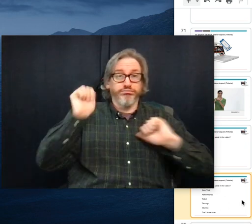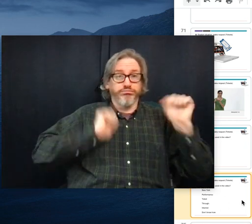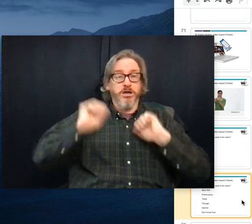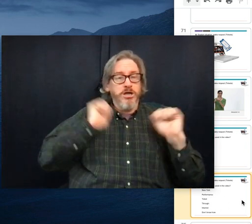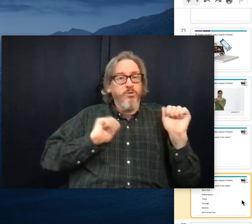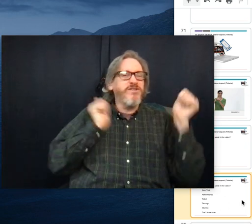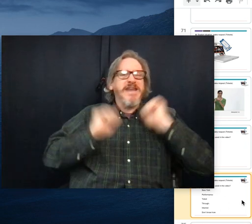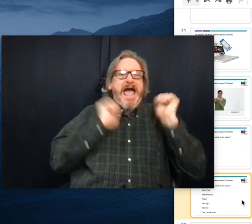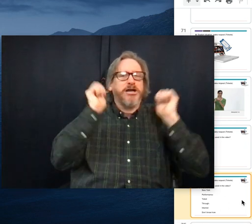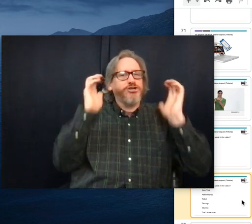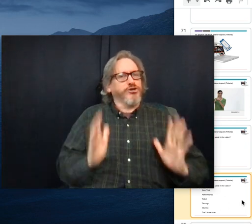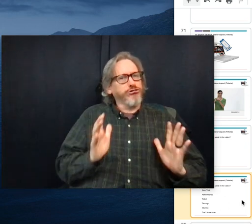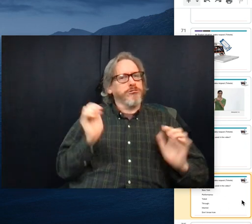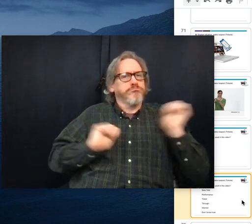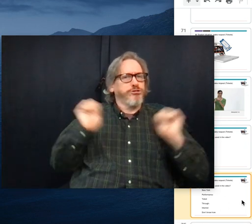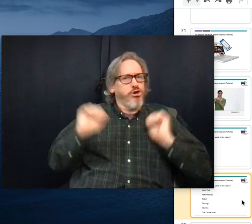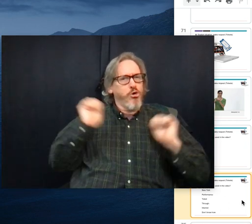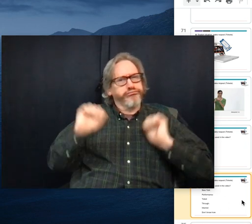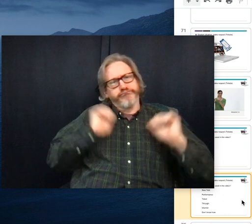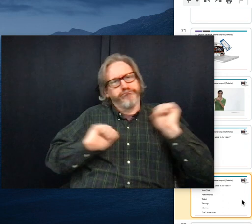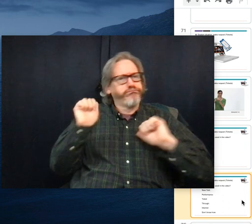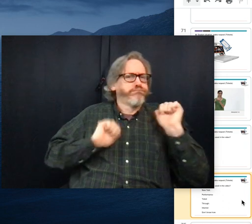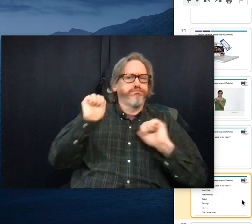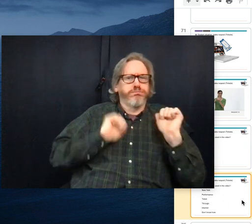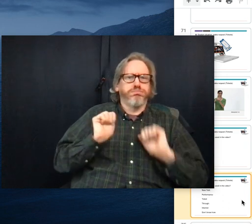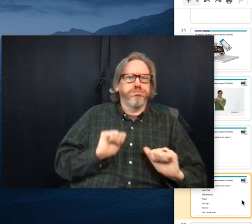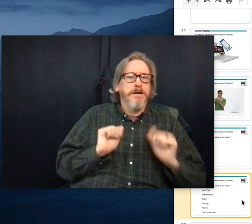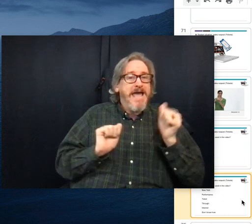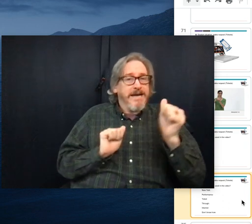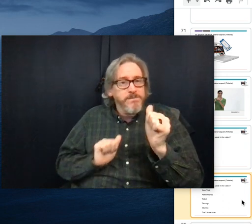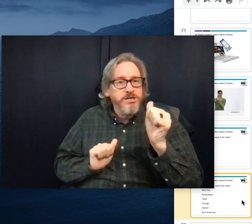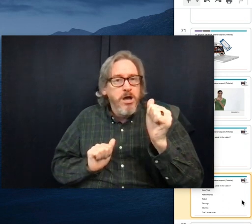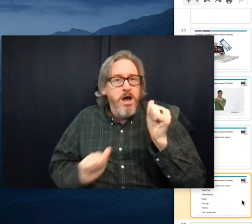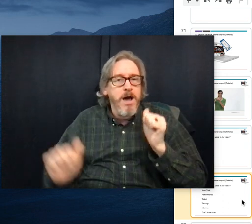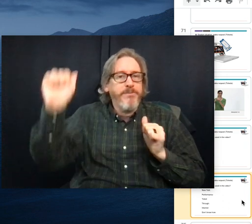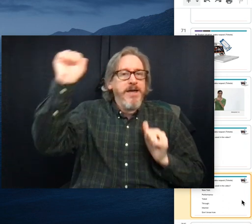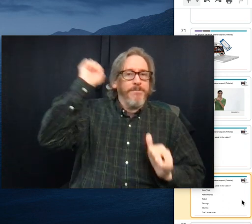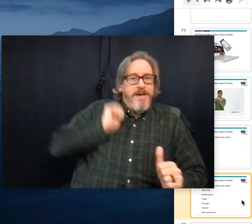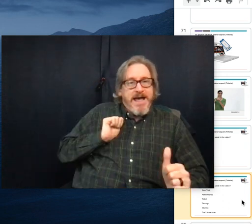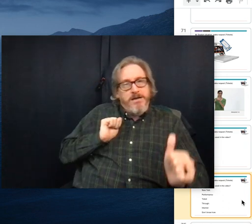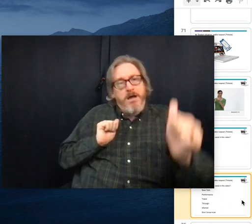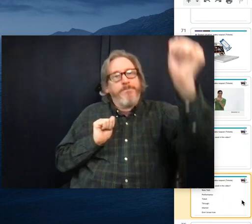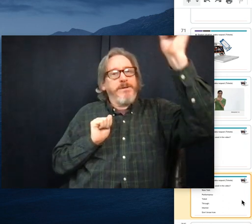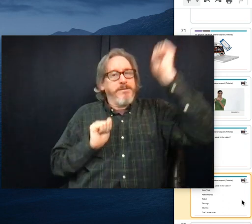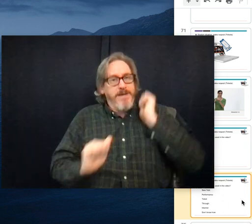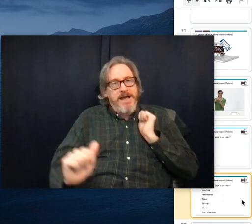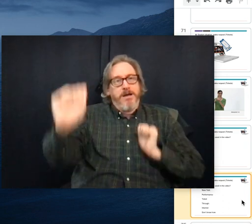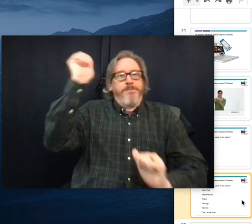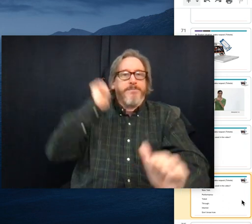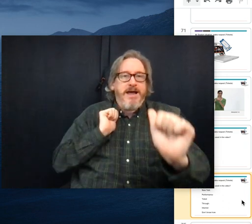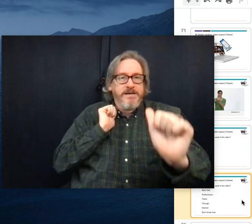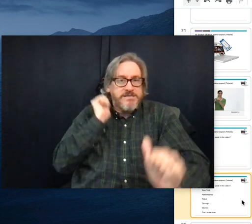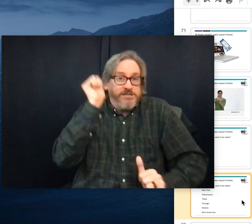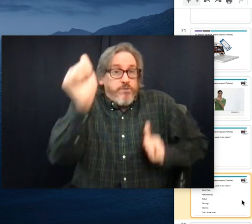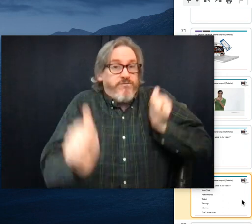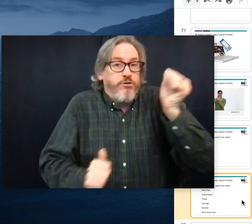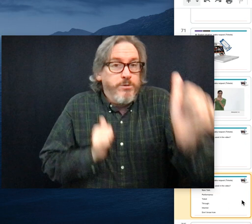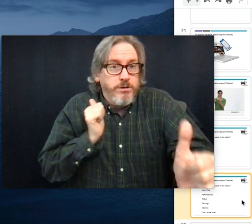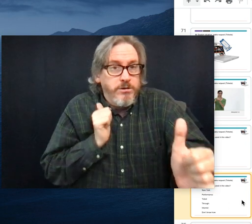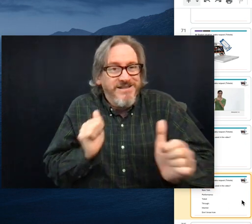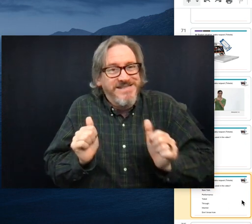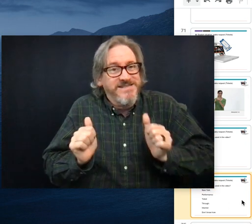you understand, and it will keep you from being left behind. If you're watching someone going, yeah, what?